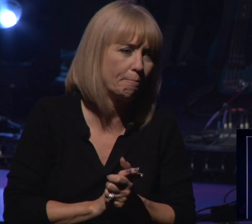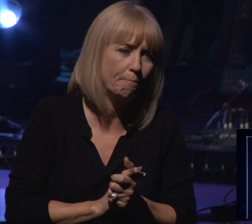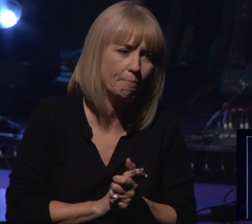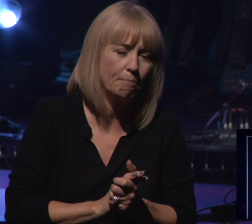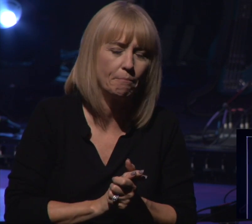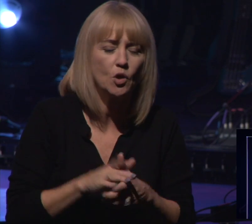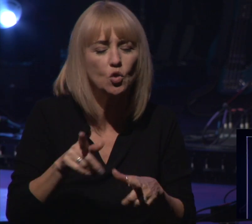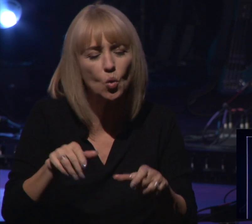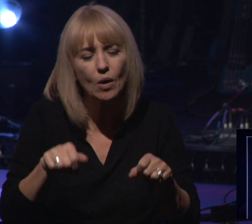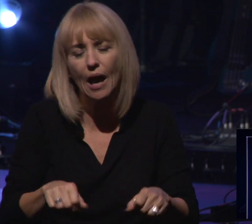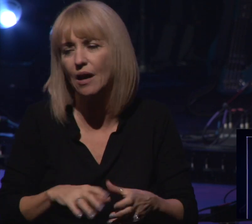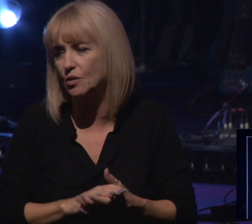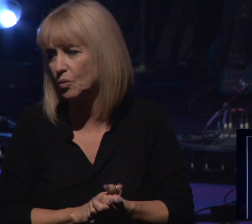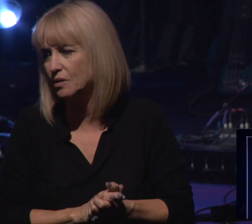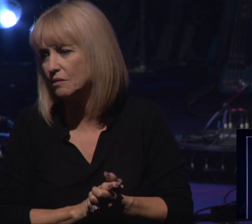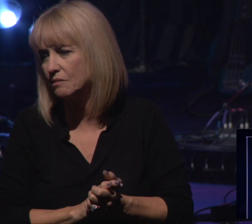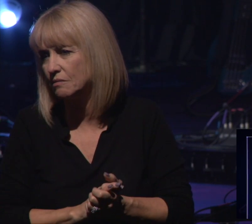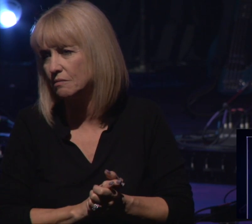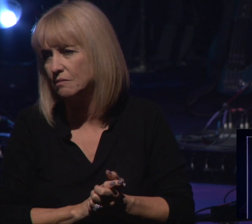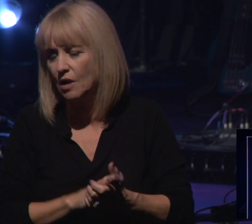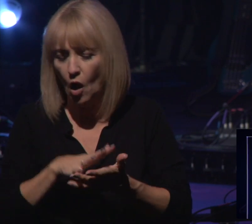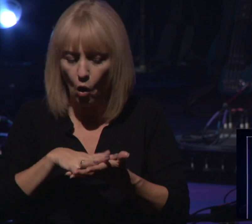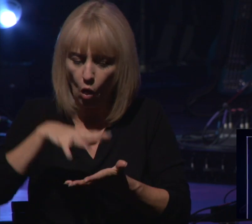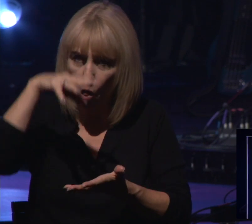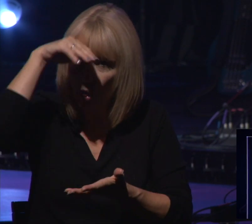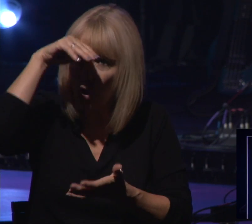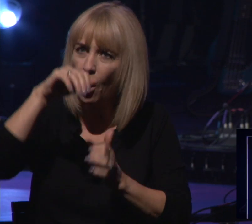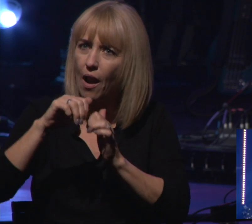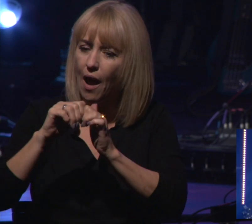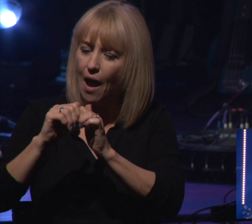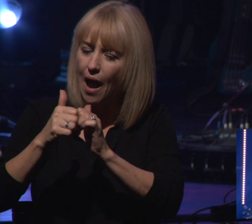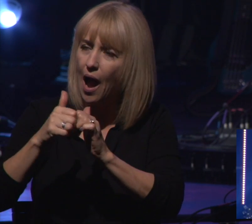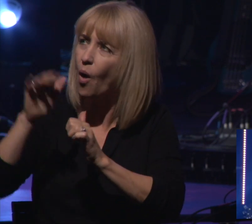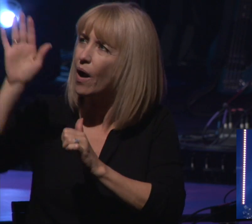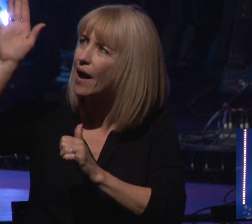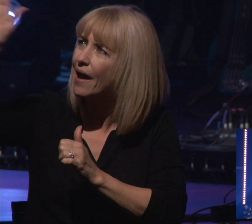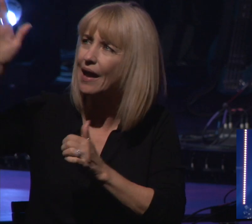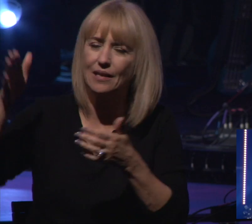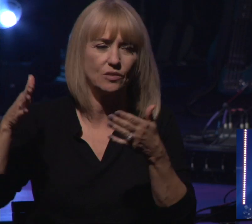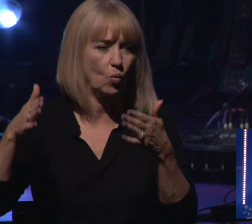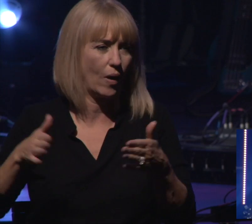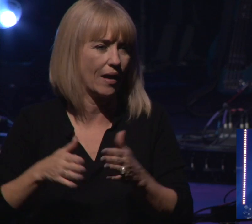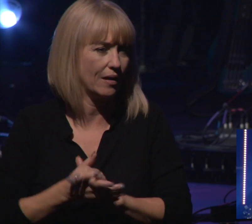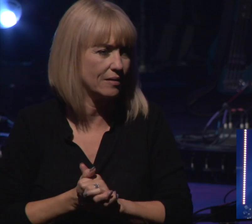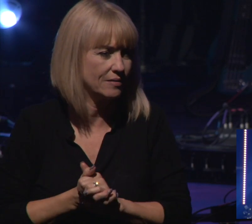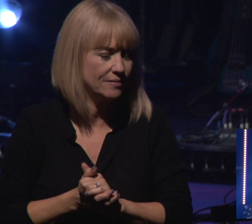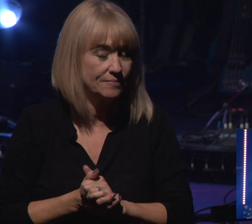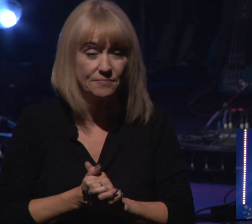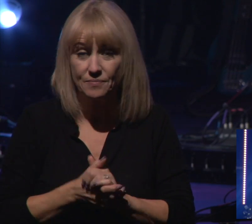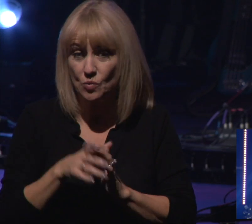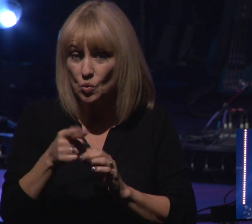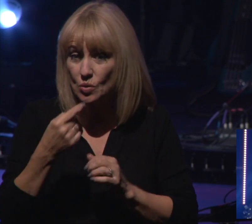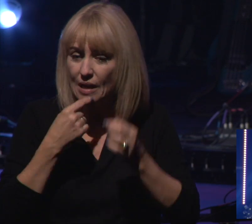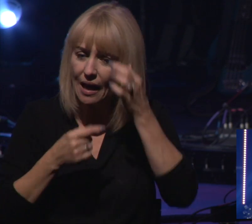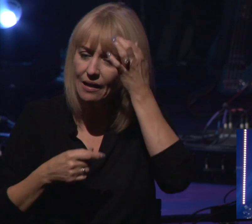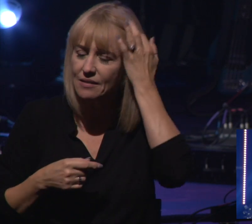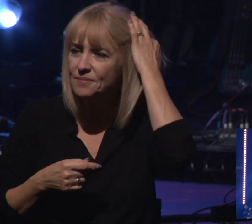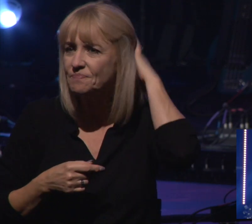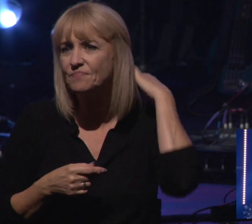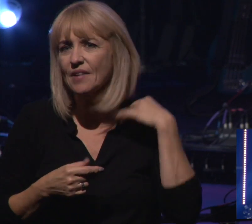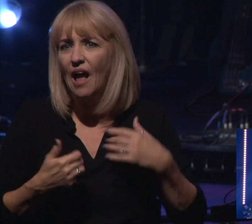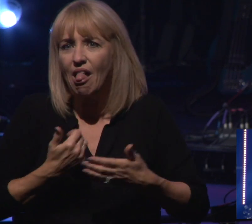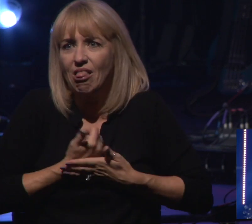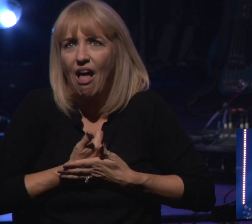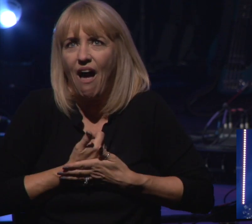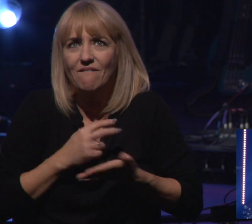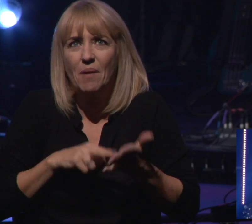be and what you're capable of. And learn how to do it in God's way. Love is not just